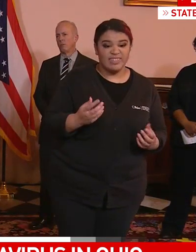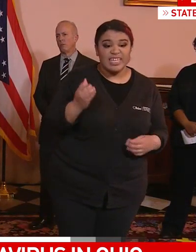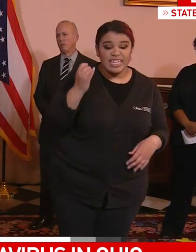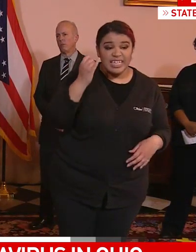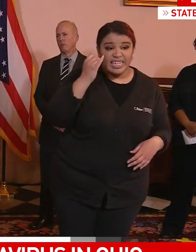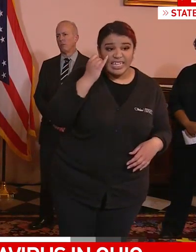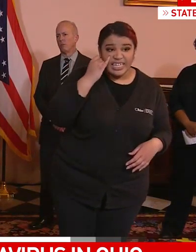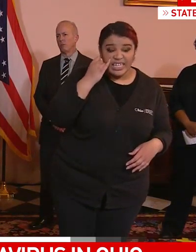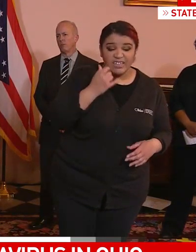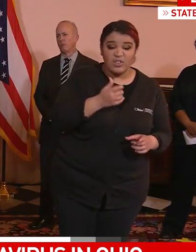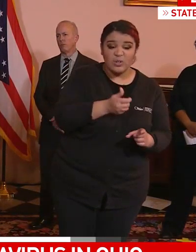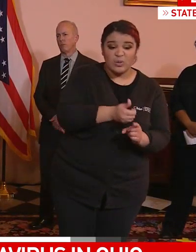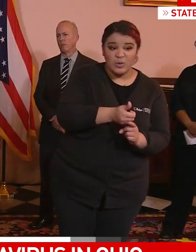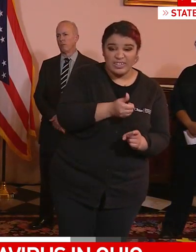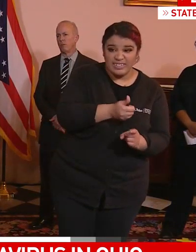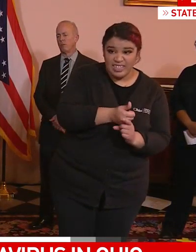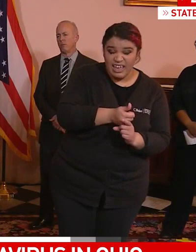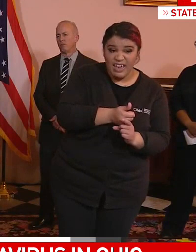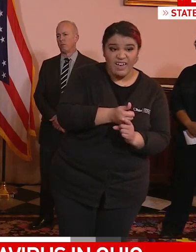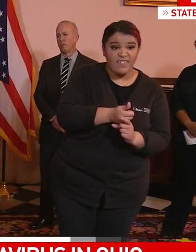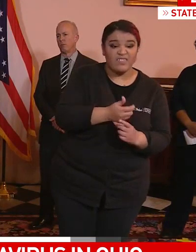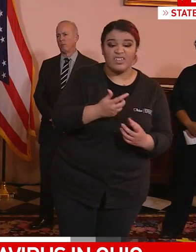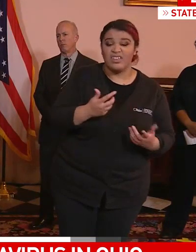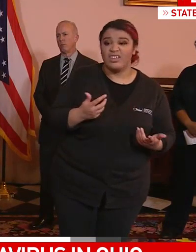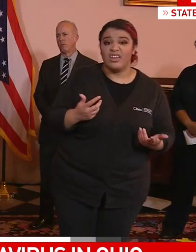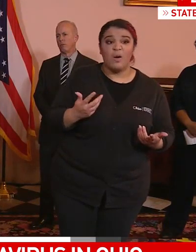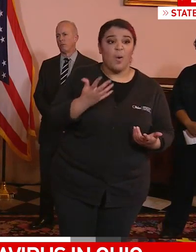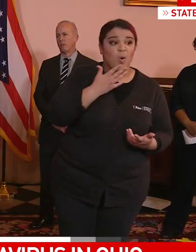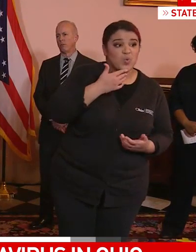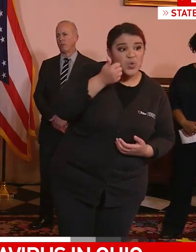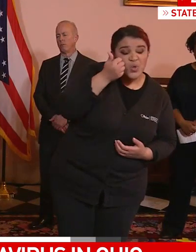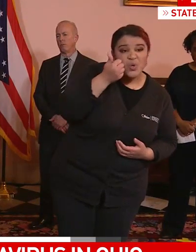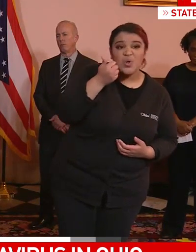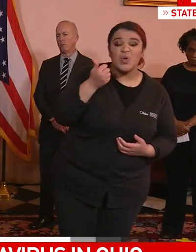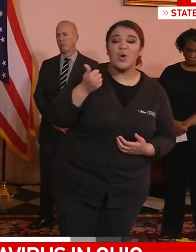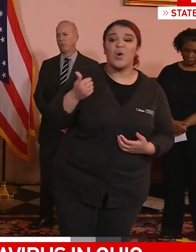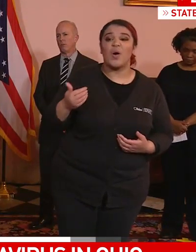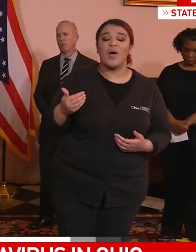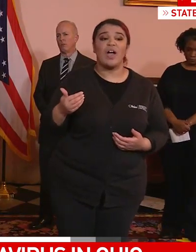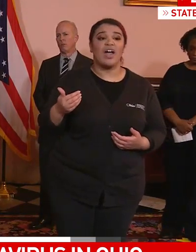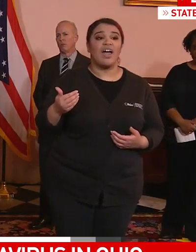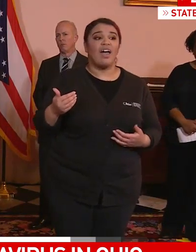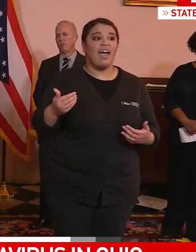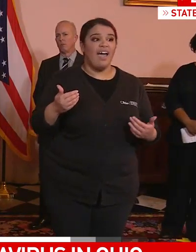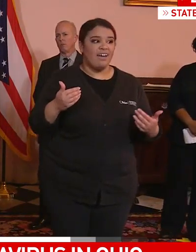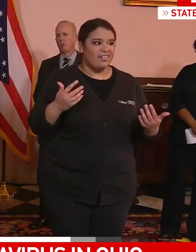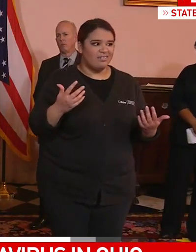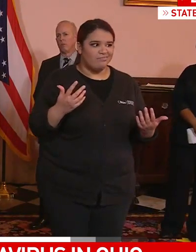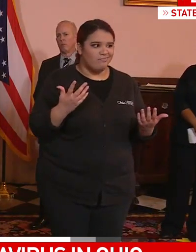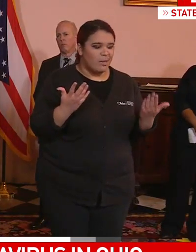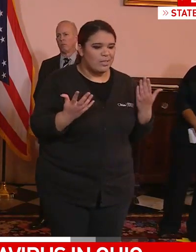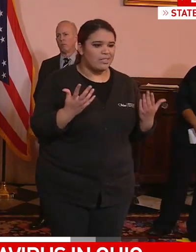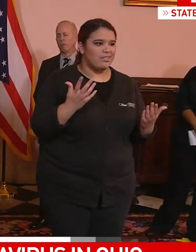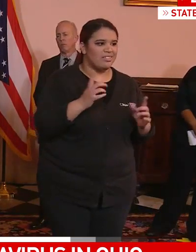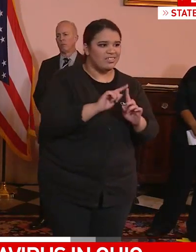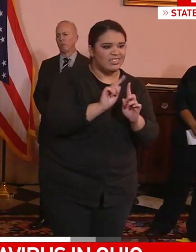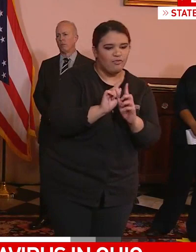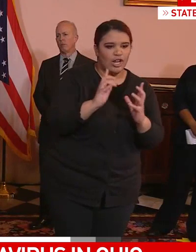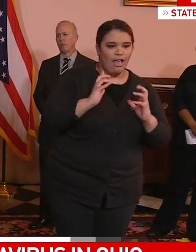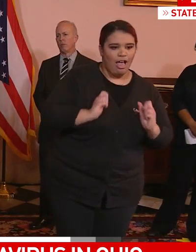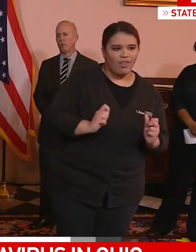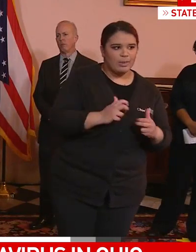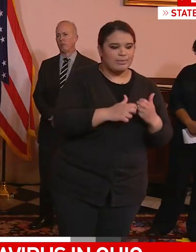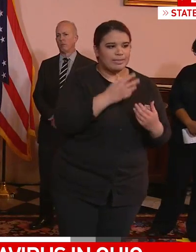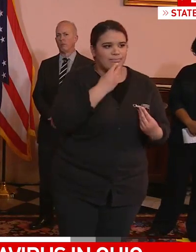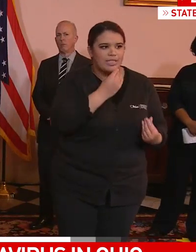have a compromised medical situation, or if you're older, really you shouldn't be going out at all. And so then